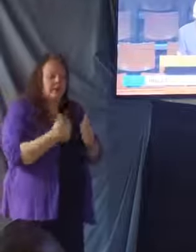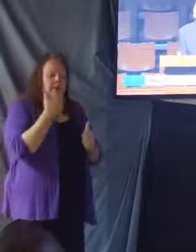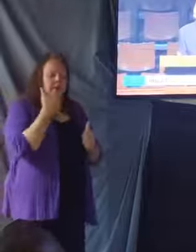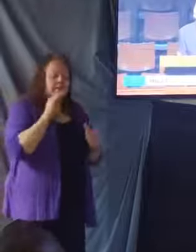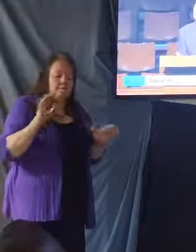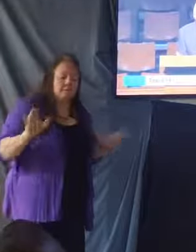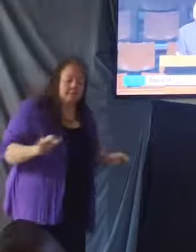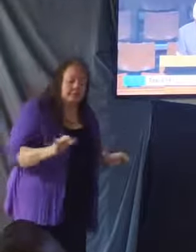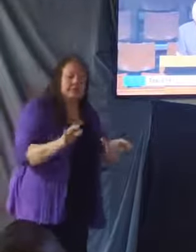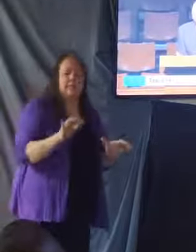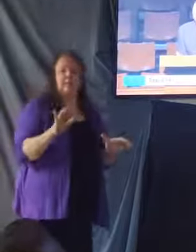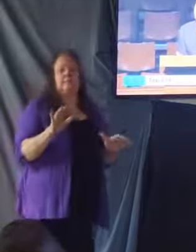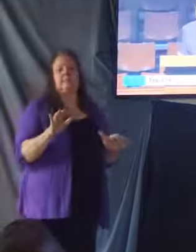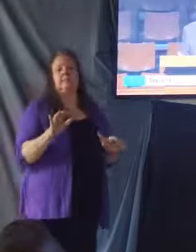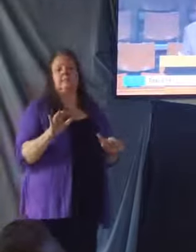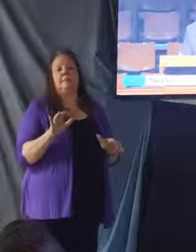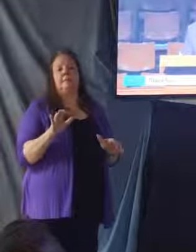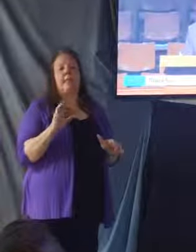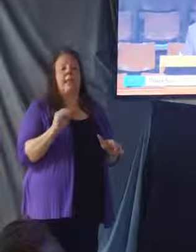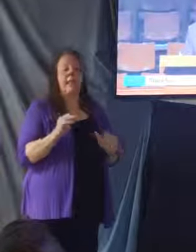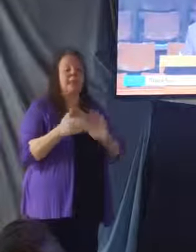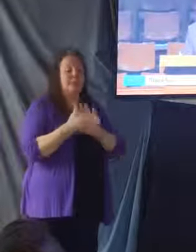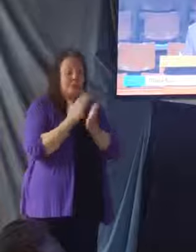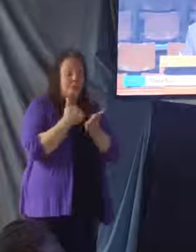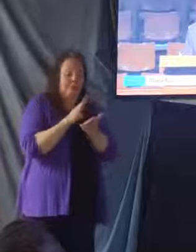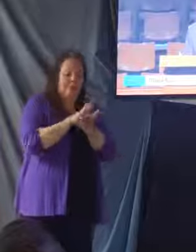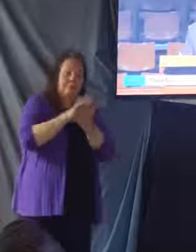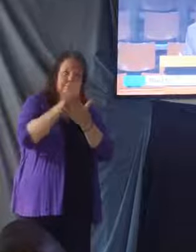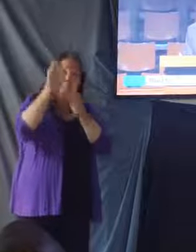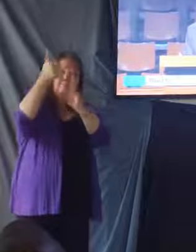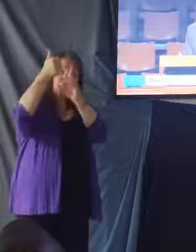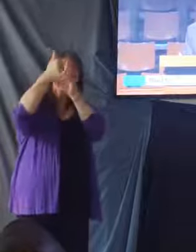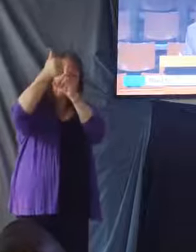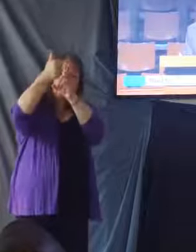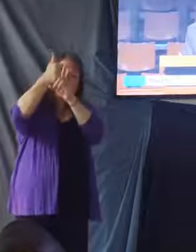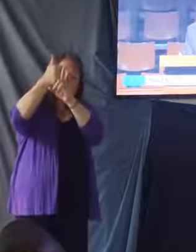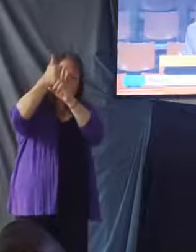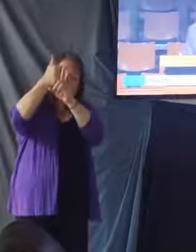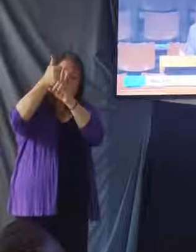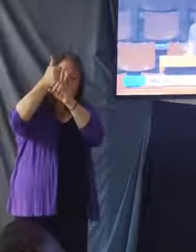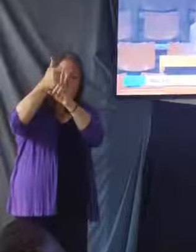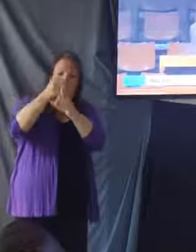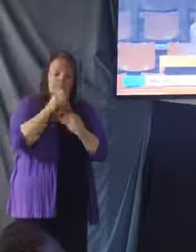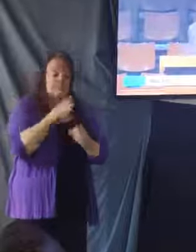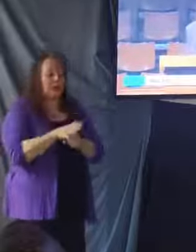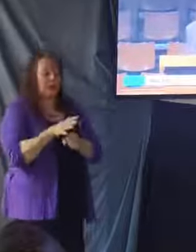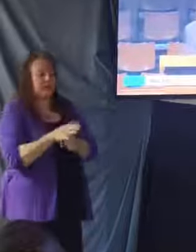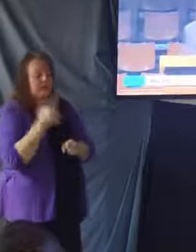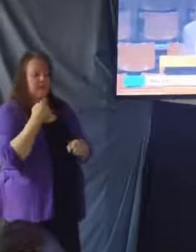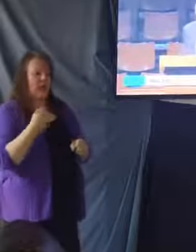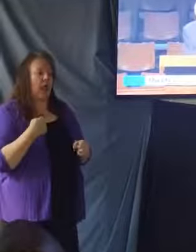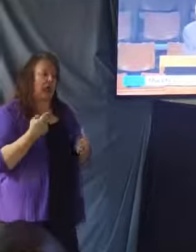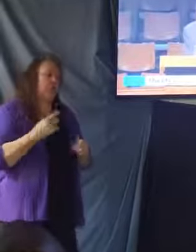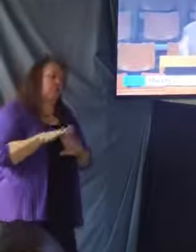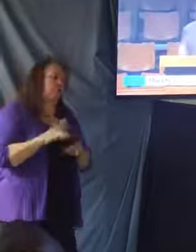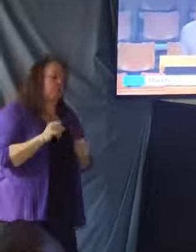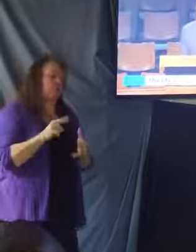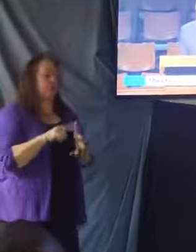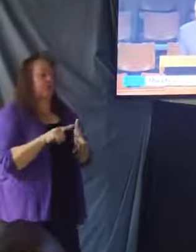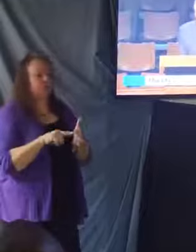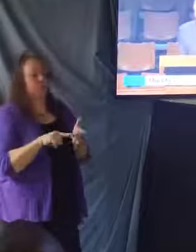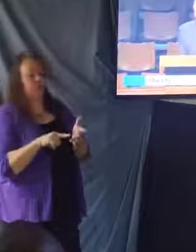lawless deed. And to purify himself. Not enough. Say, well, this is what I don't do. I don't do